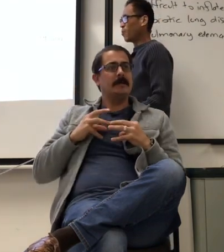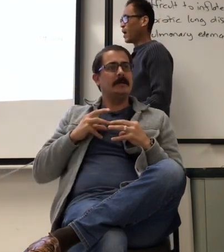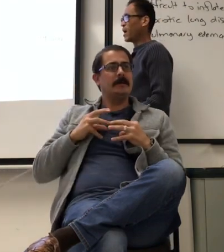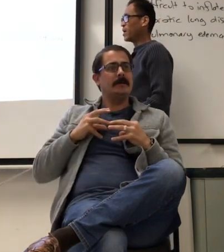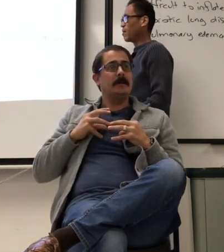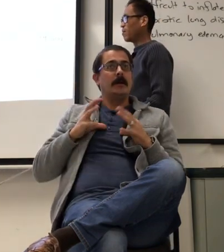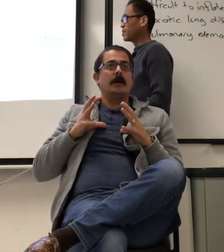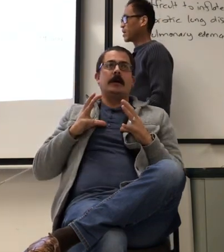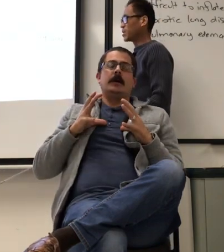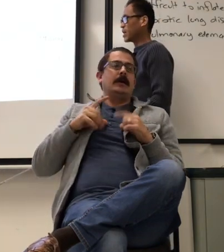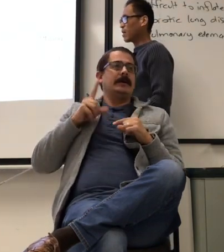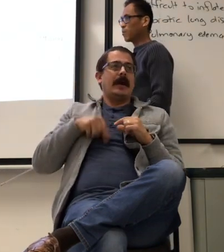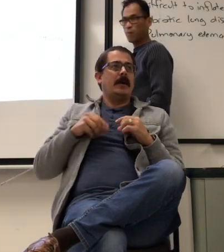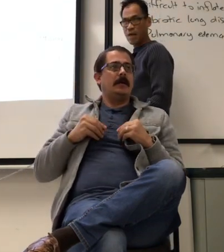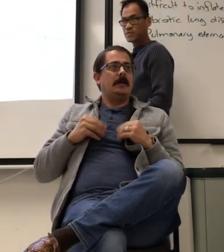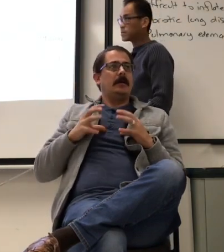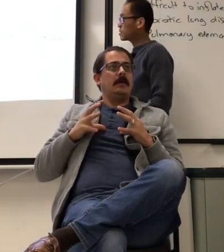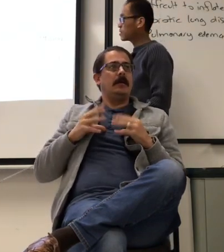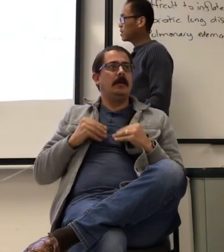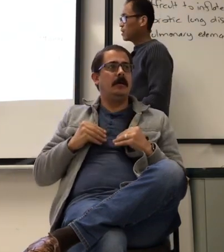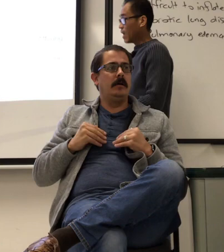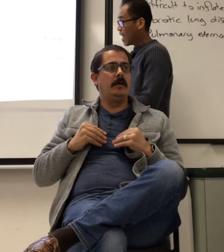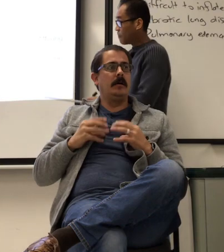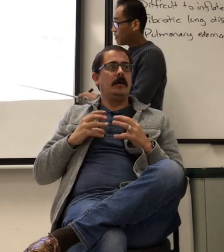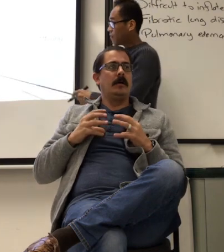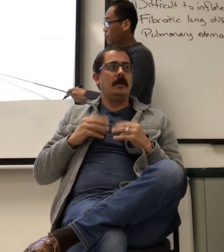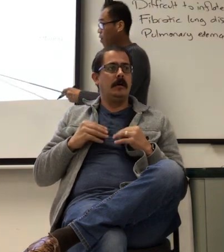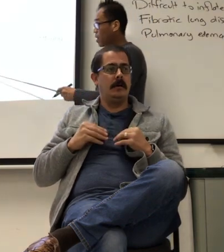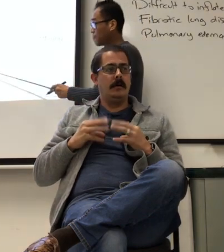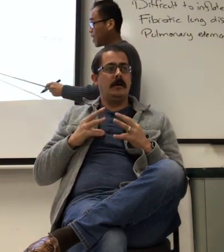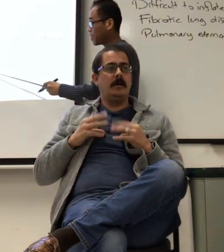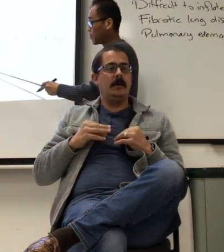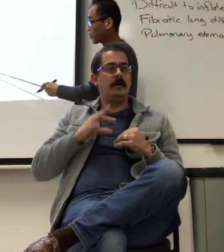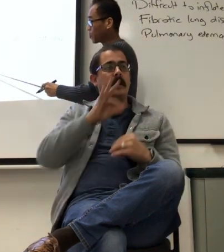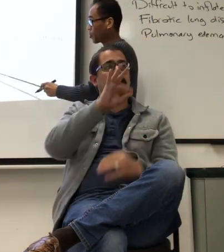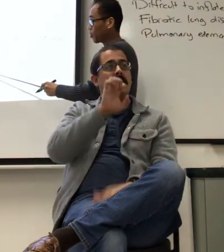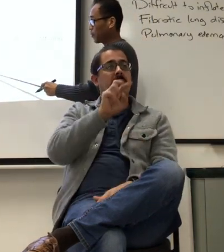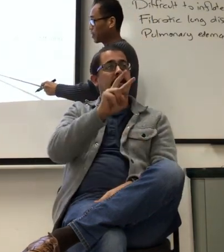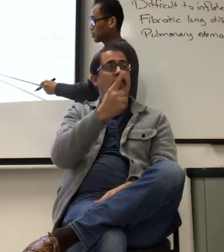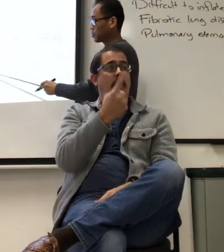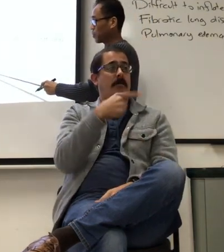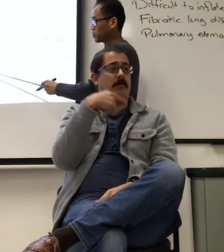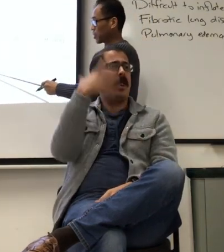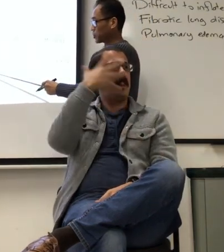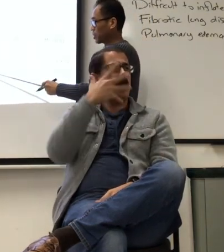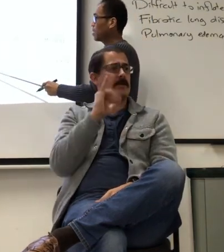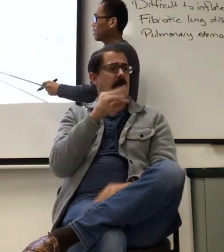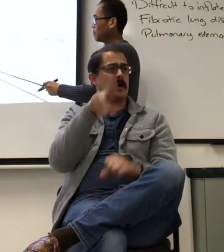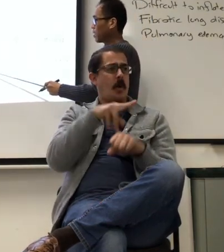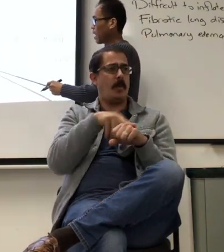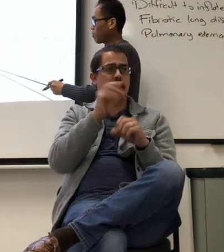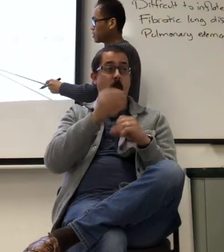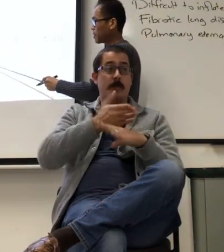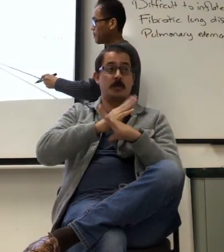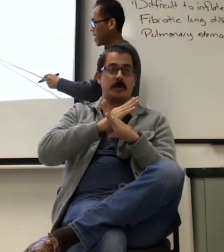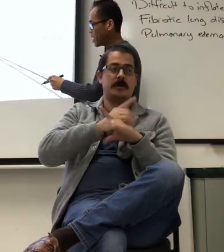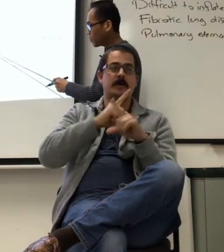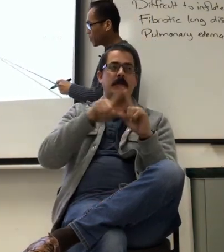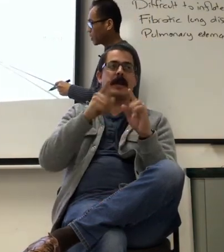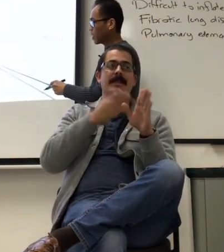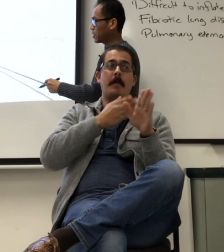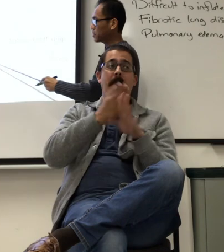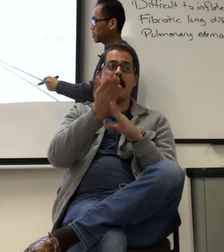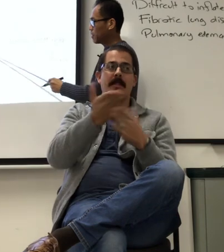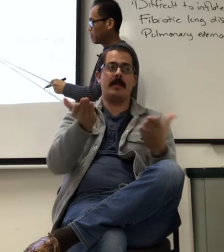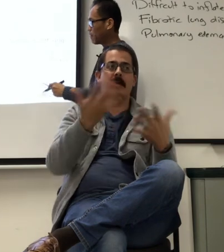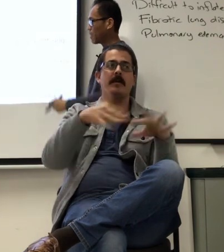all the way, all these like shallow breaths. FEV1 may appear normal because there's no obstruction. But I would say the main